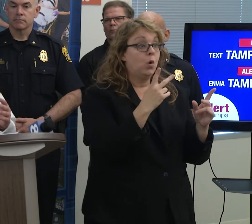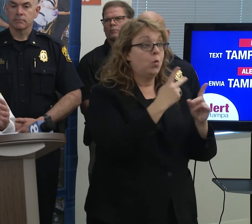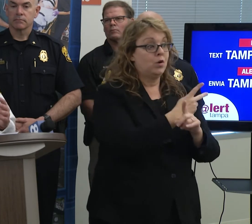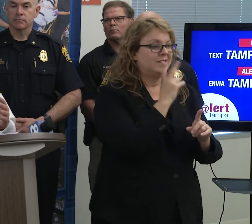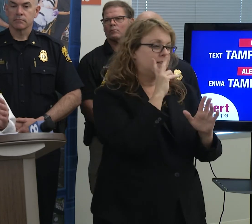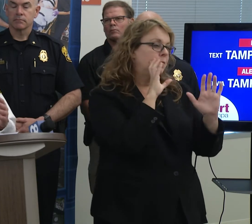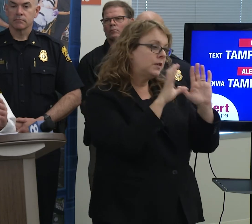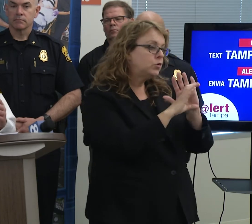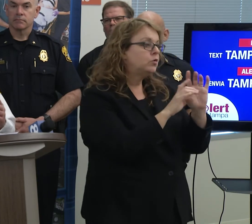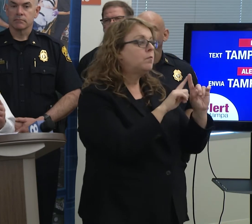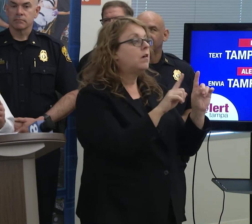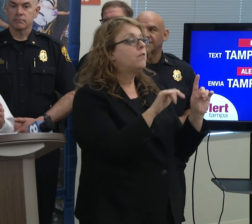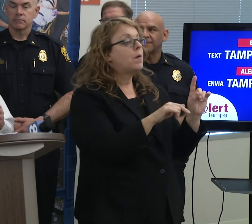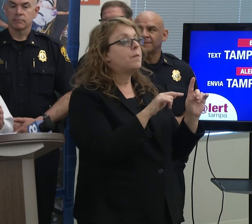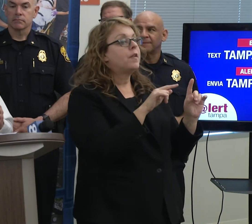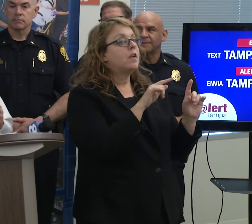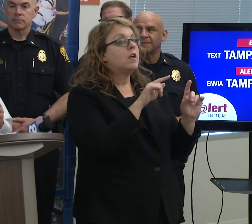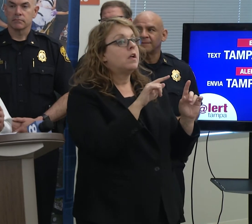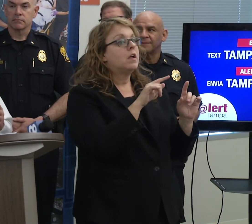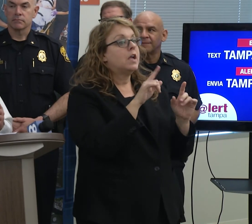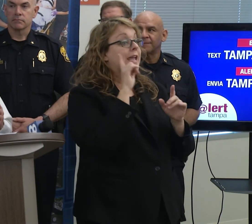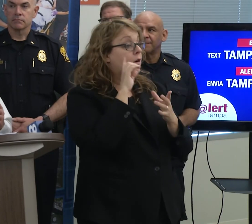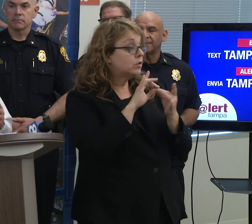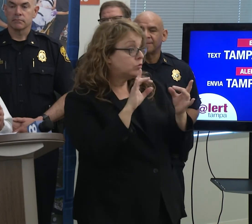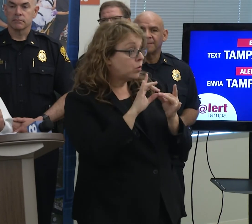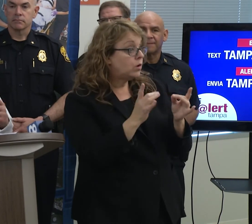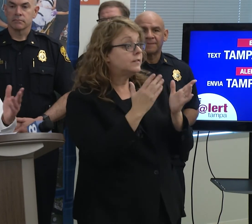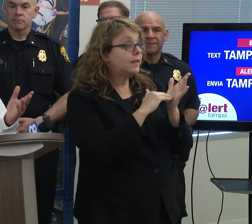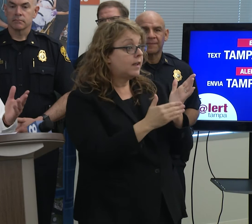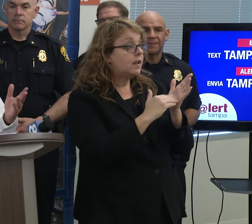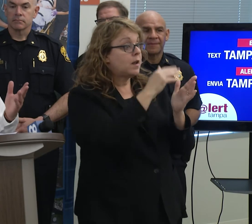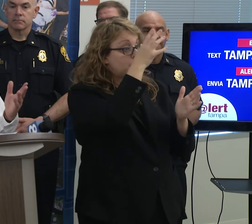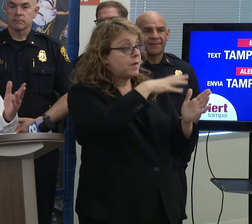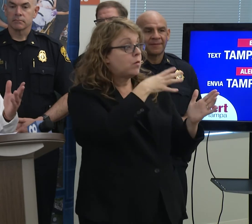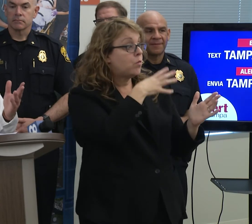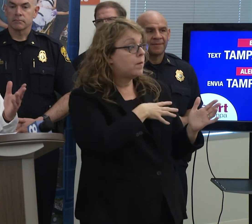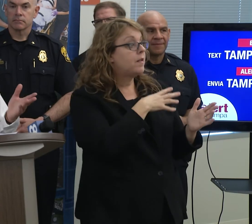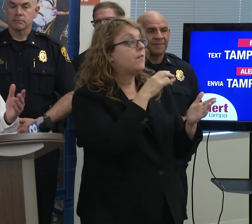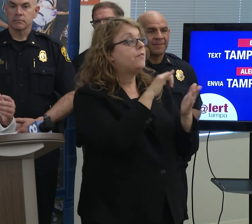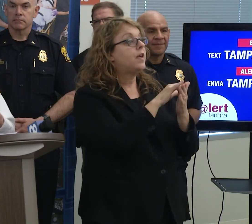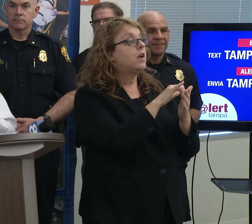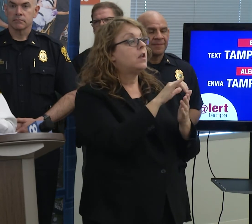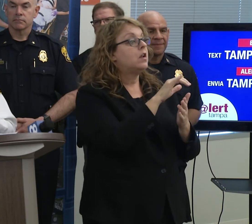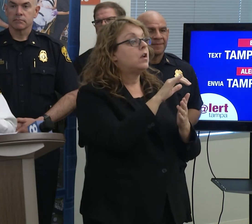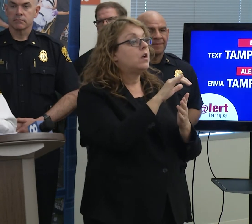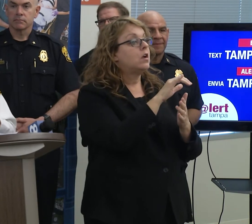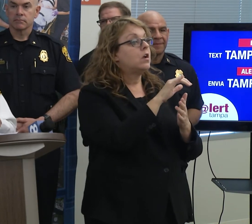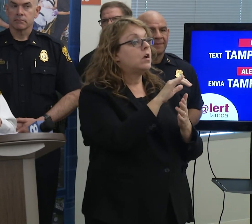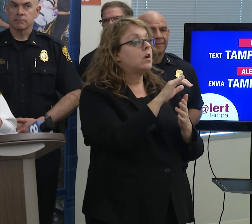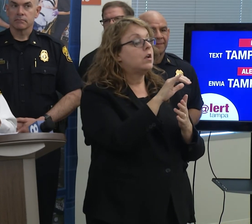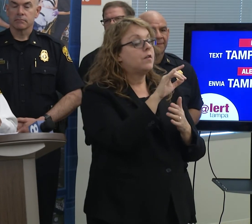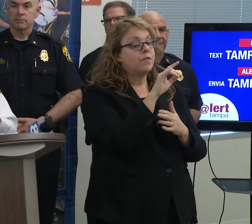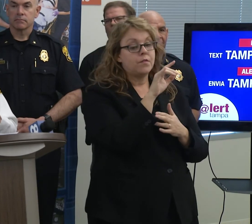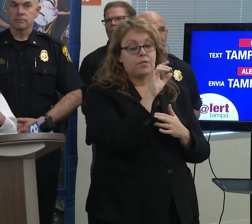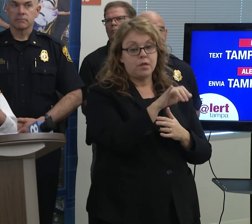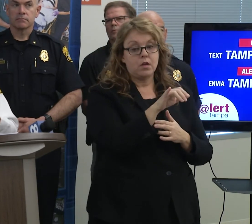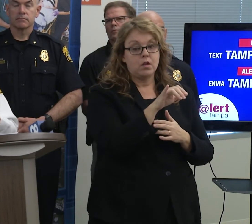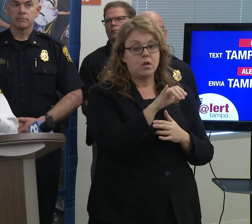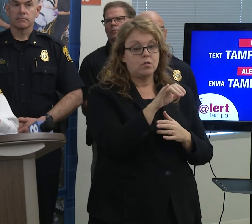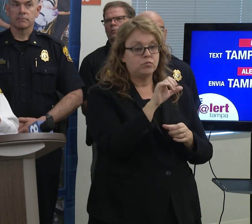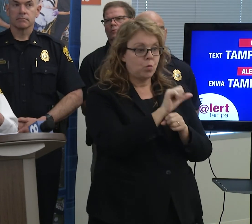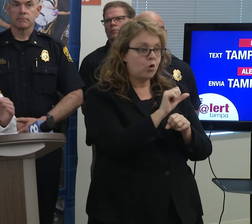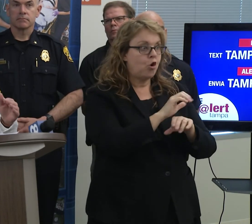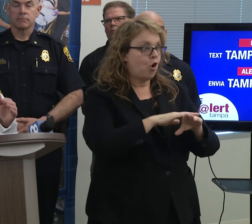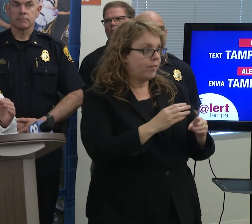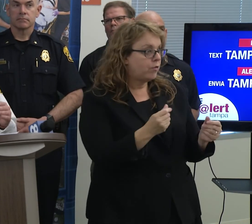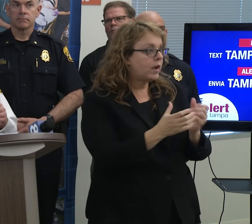the pictures, but from the recounting of stories of the men and women that were boots on the ground, was just the